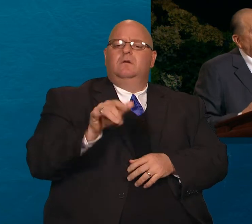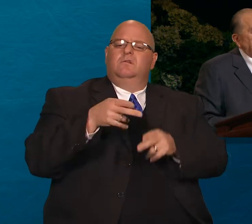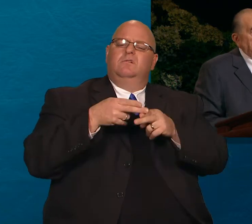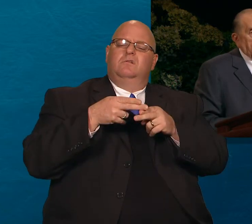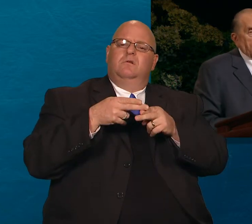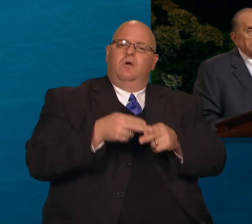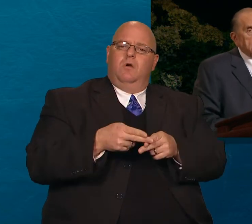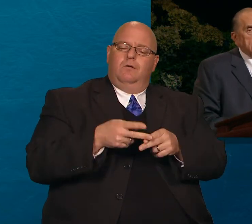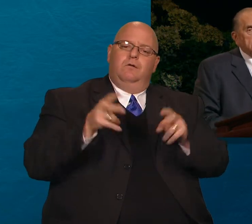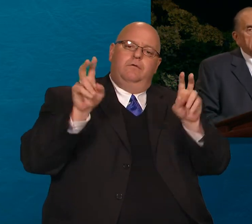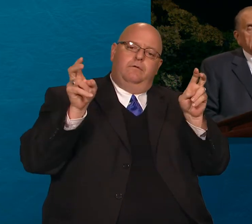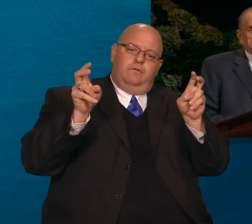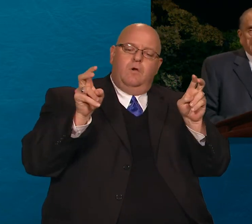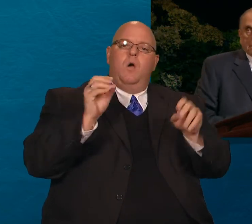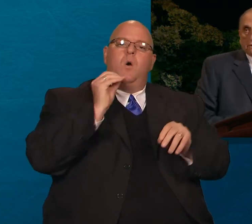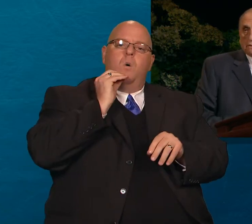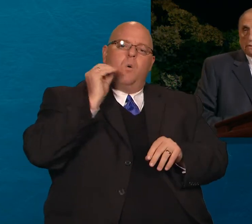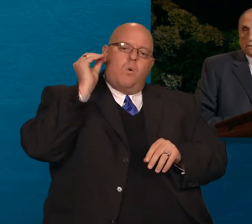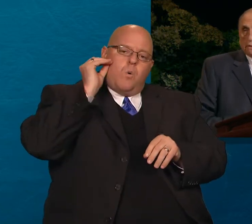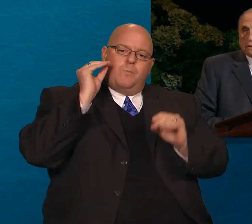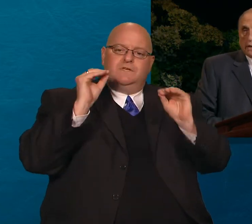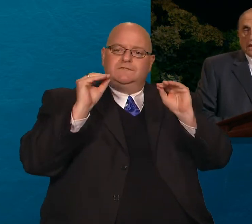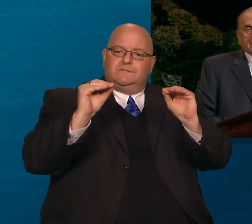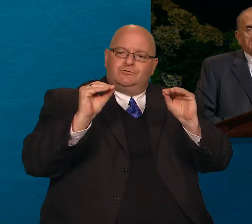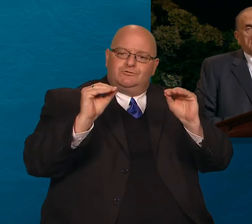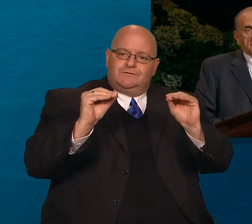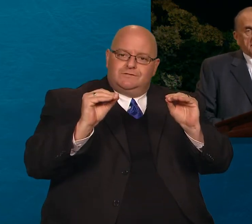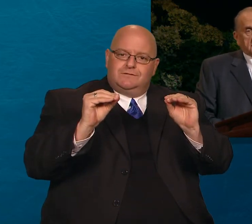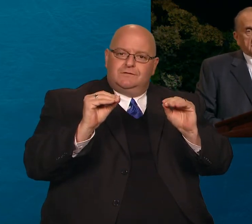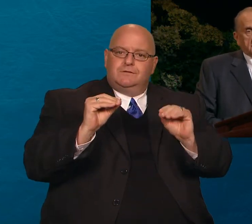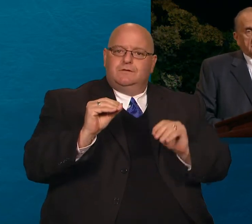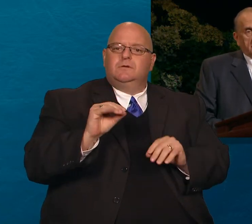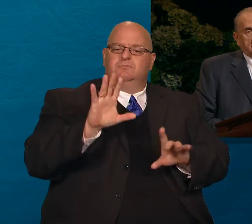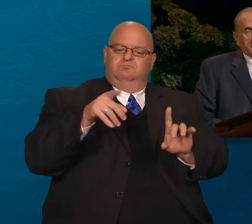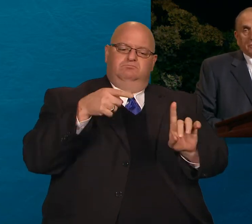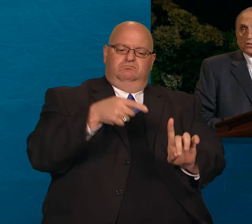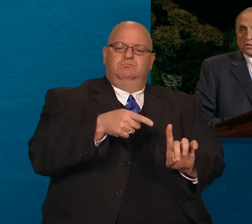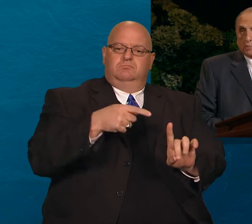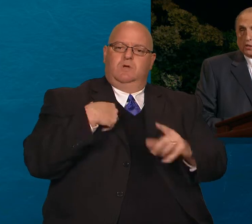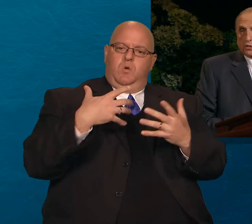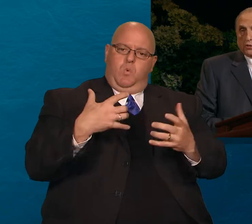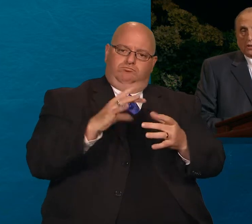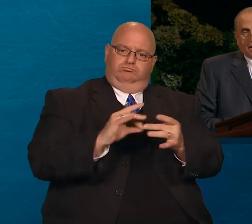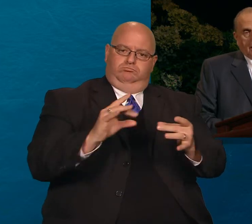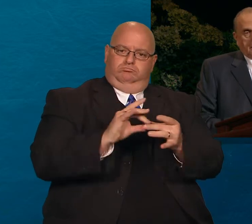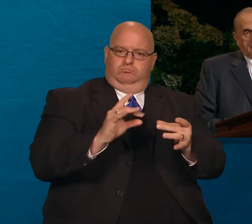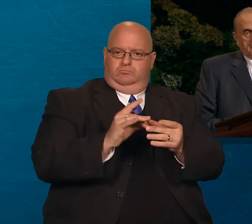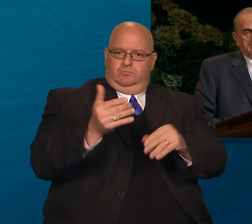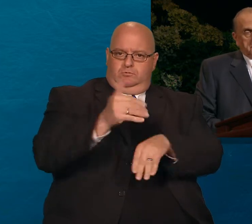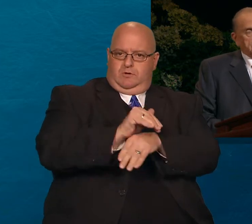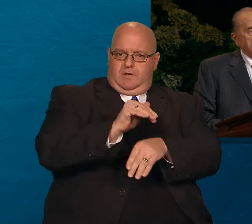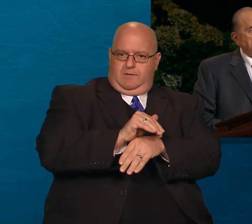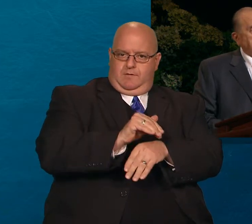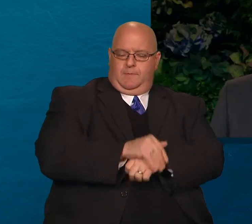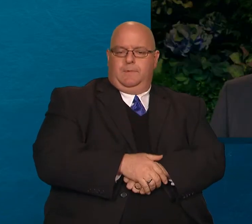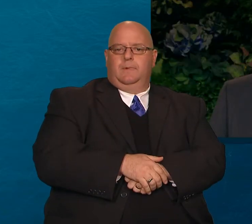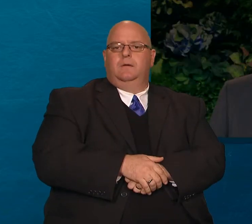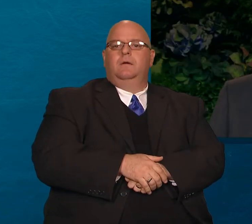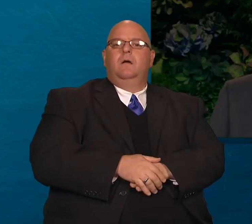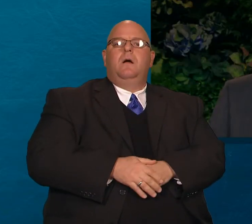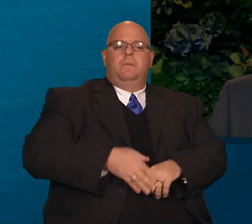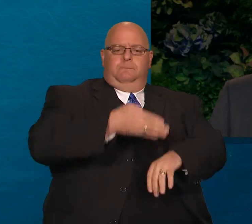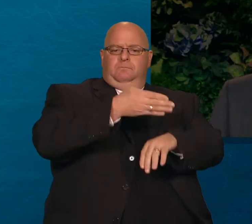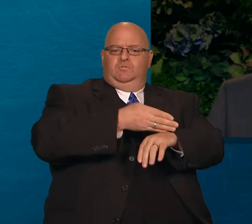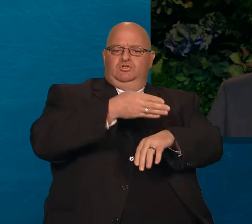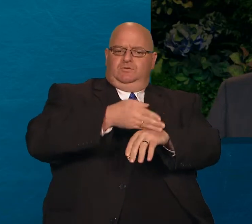called home teaching. And it's about this that I wish to speak to you tonight. The bishop